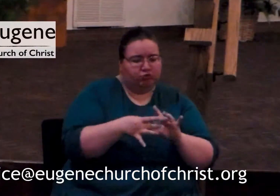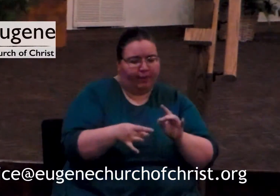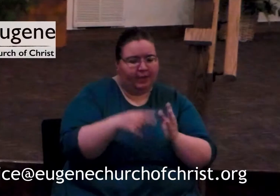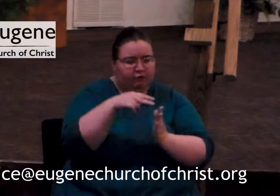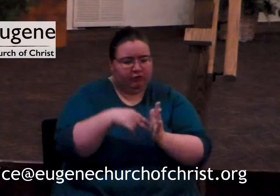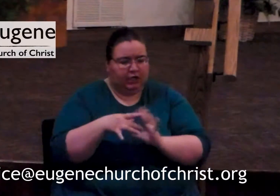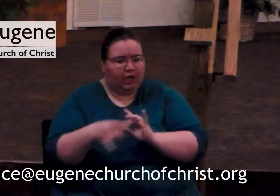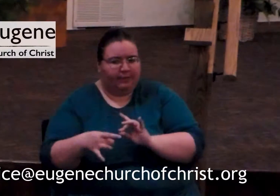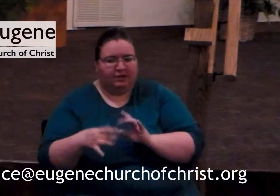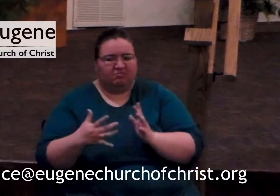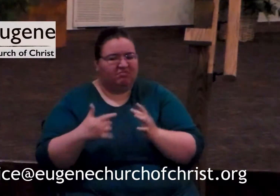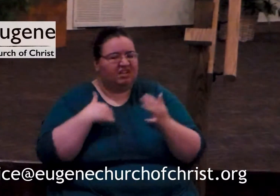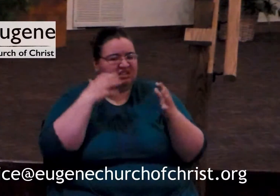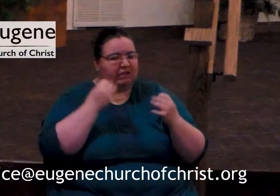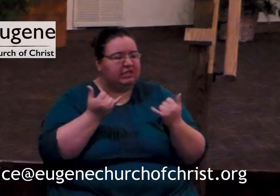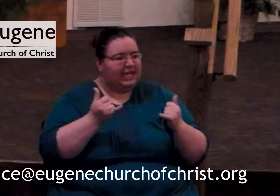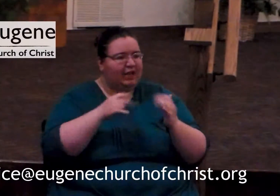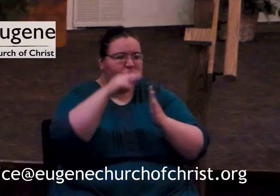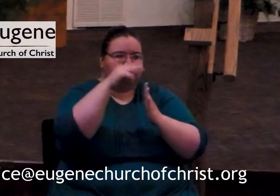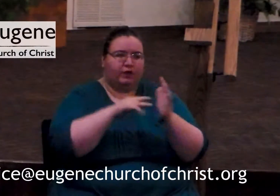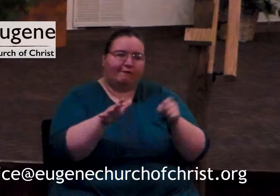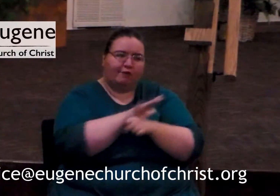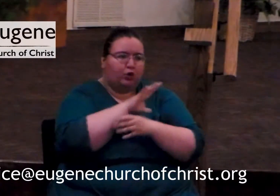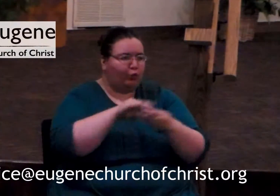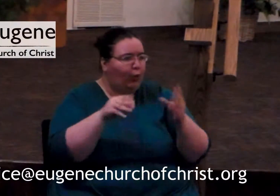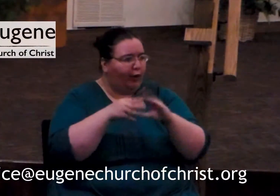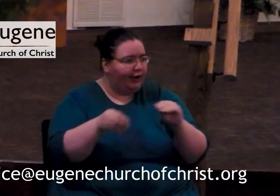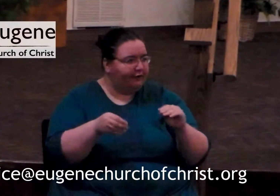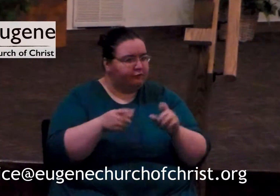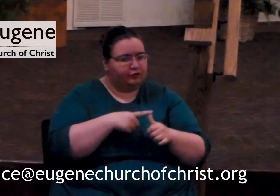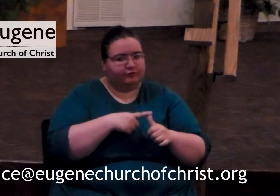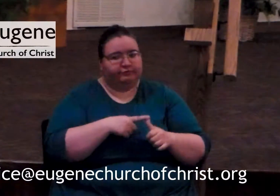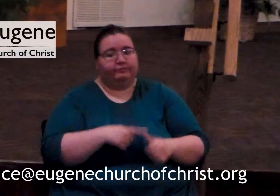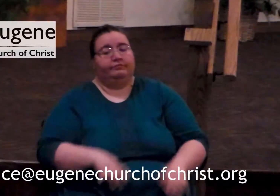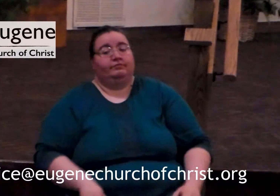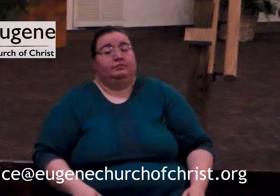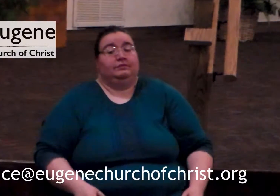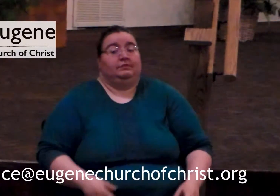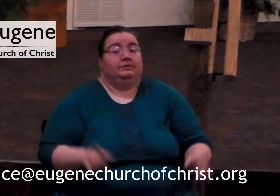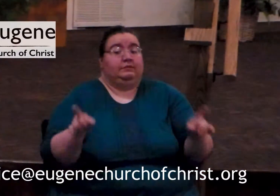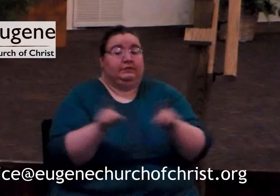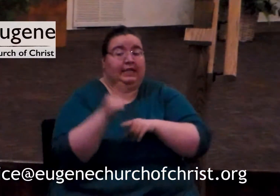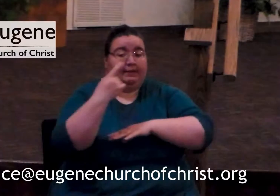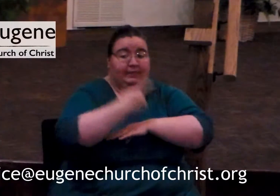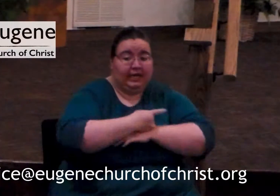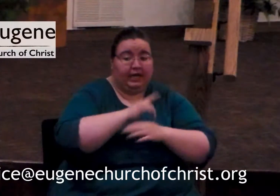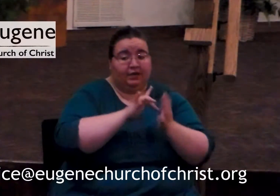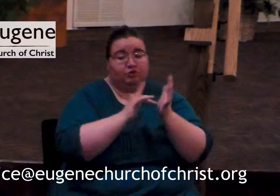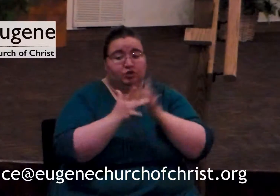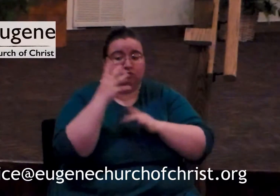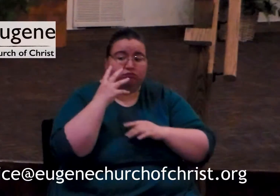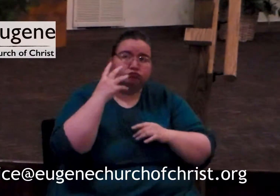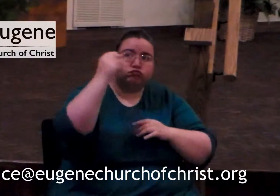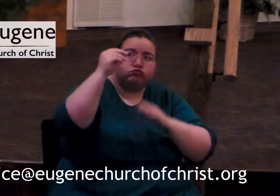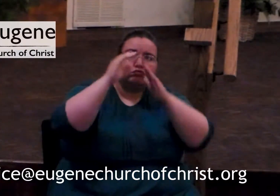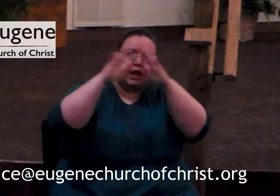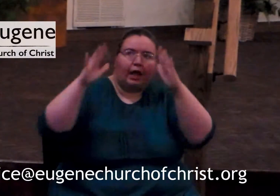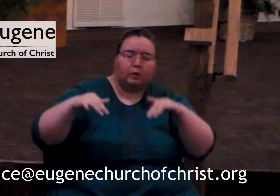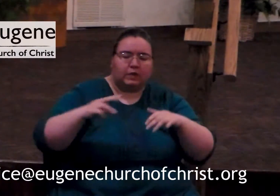that. Beginning in verse 1. That same day, Jesus went out of the house and sat by the lake. Such large crowds gathered